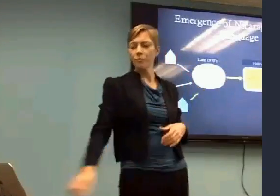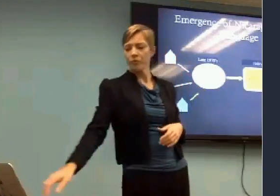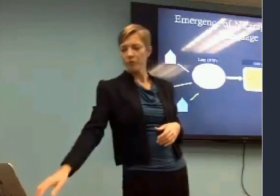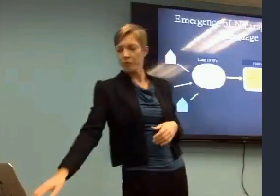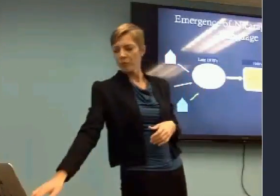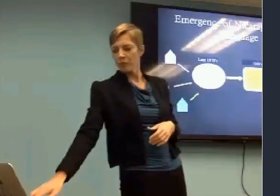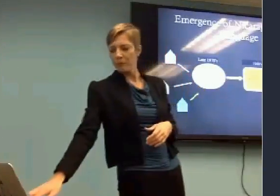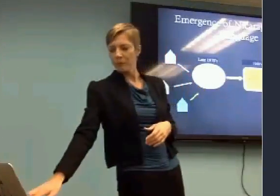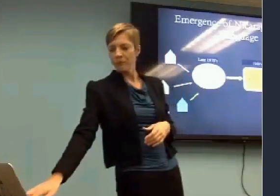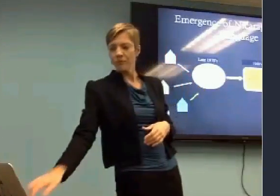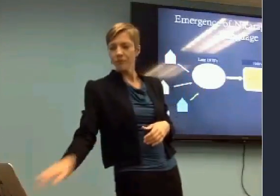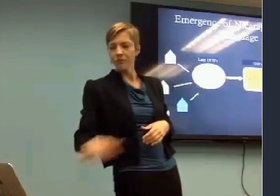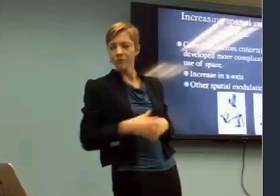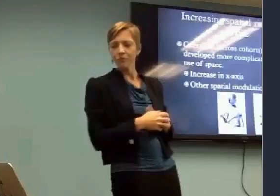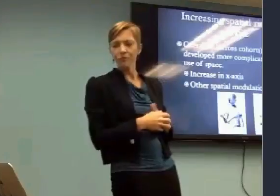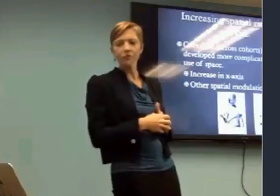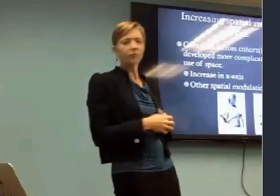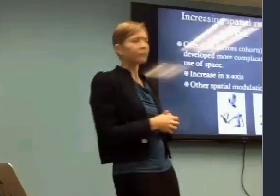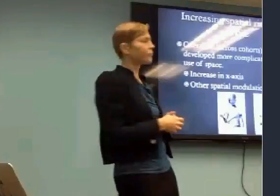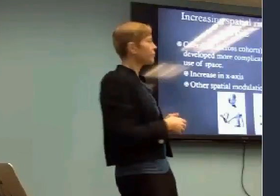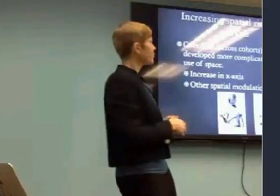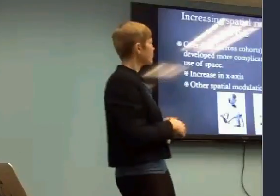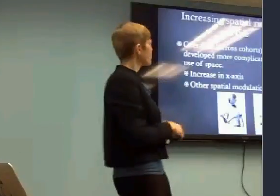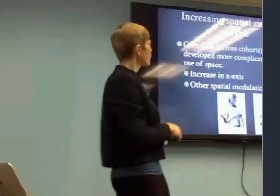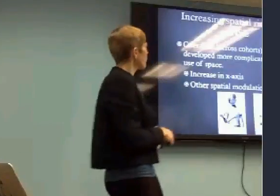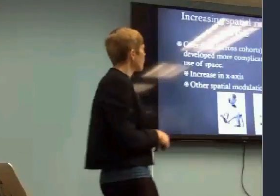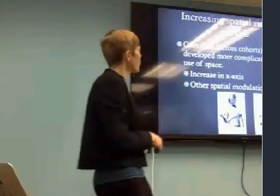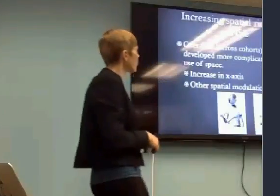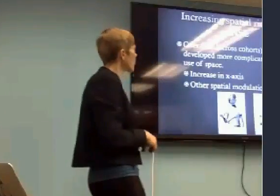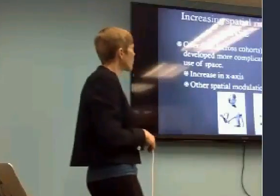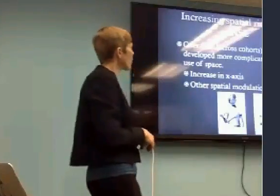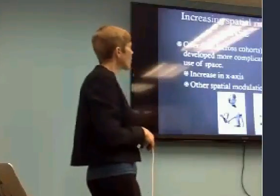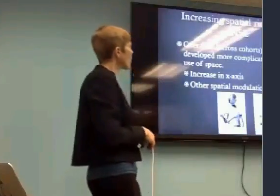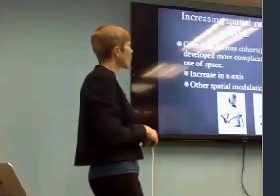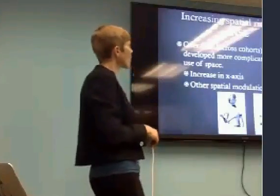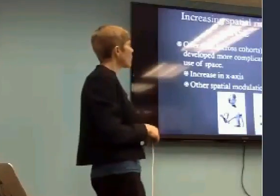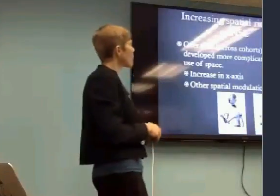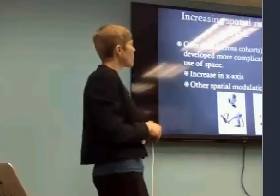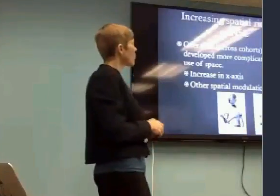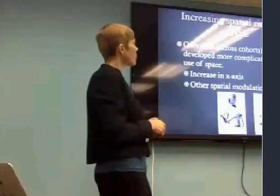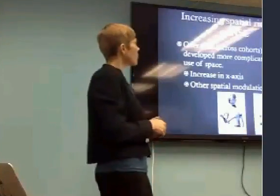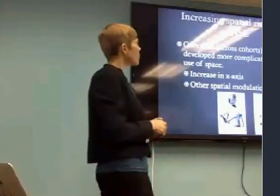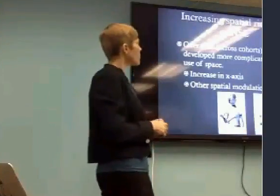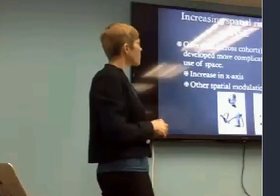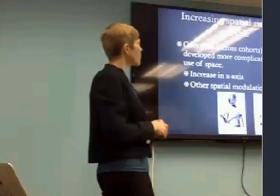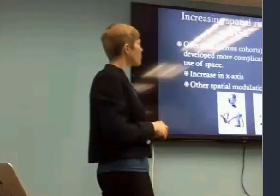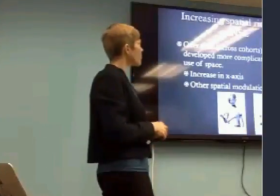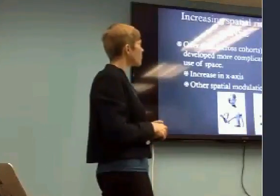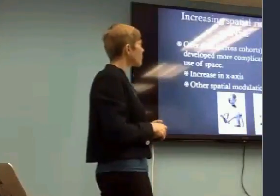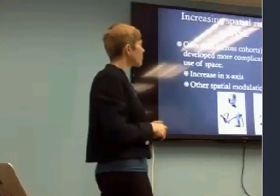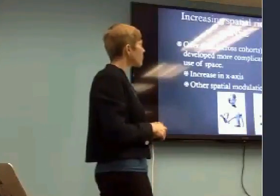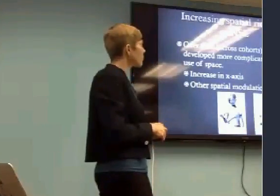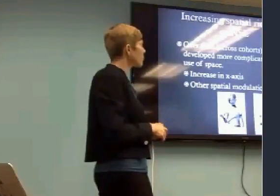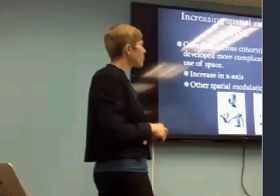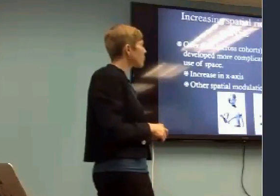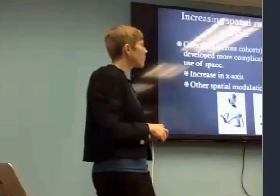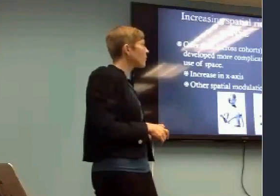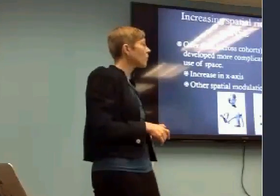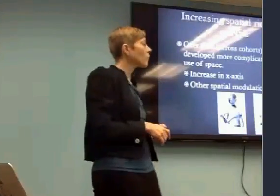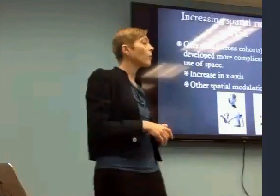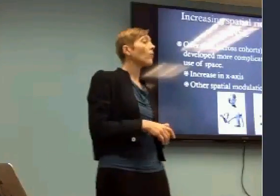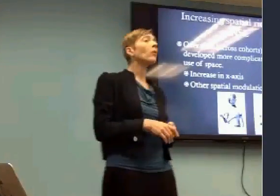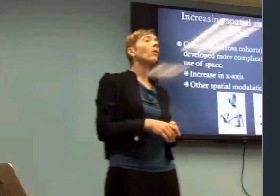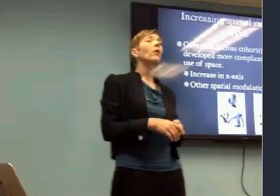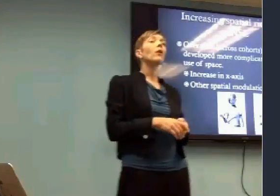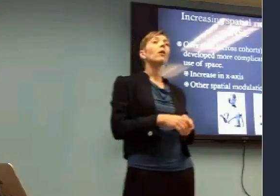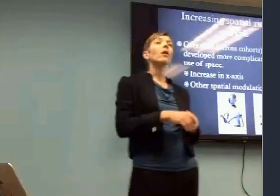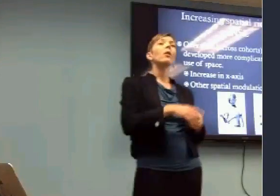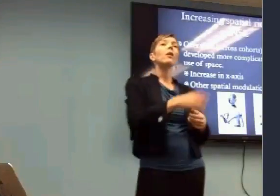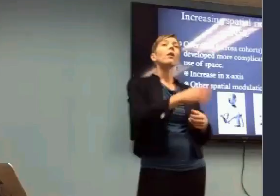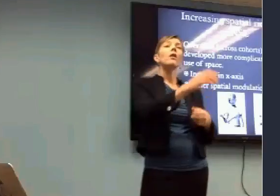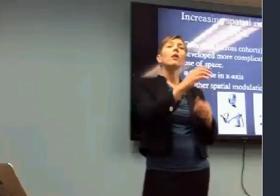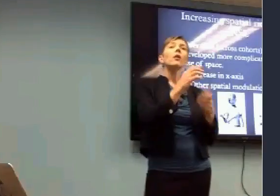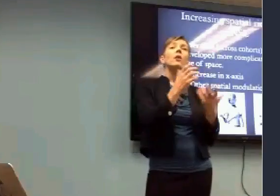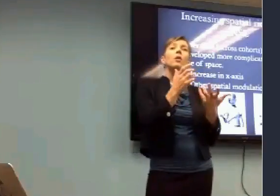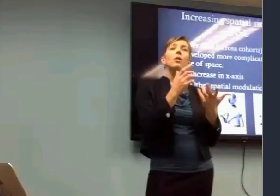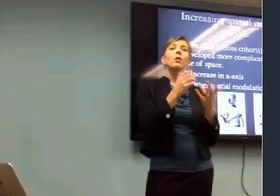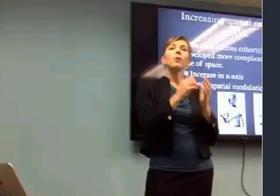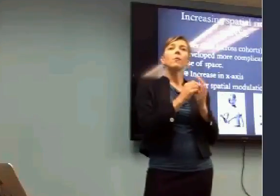the language of their elders, made modifications to it, and passed it on to the incoming group of students, who also made modifications to it.